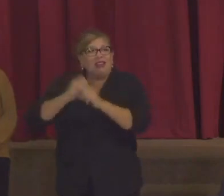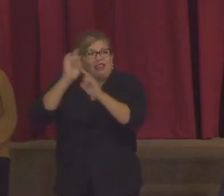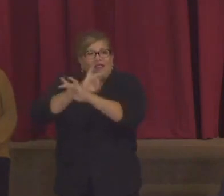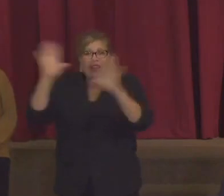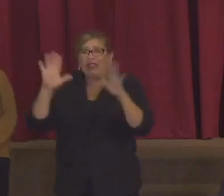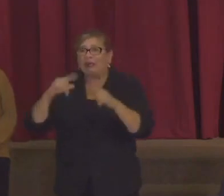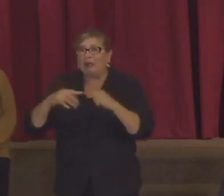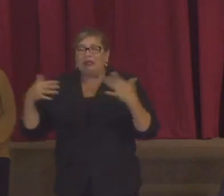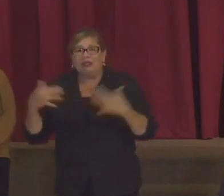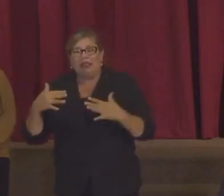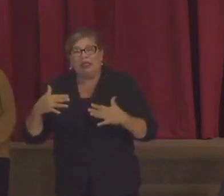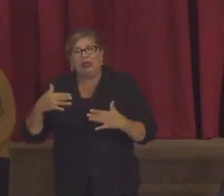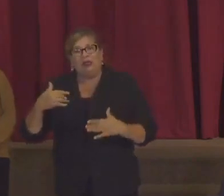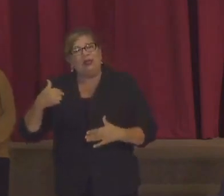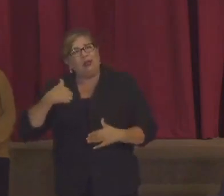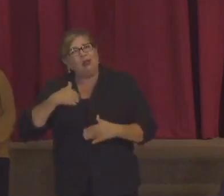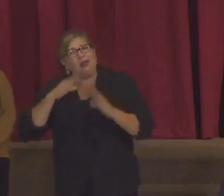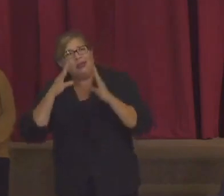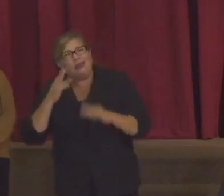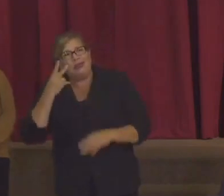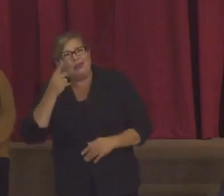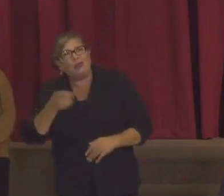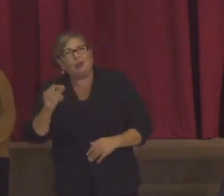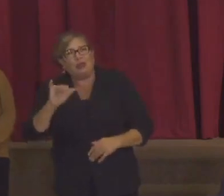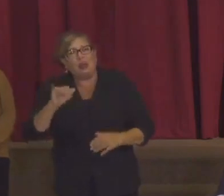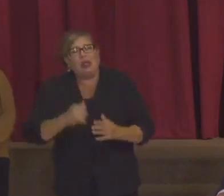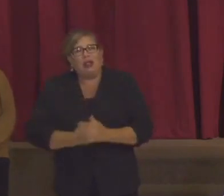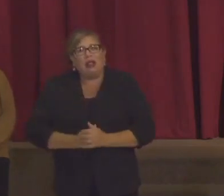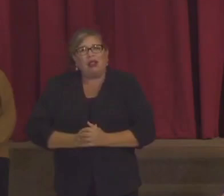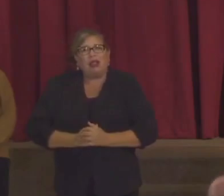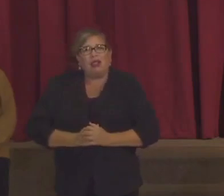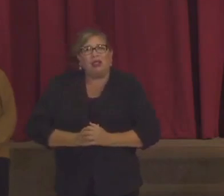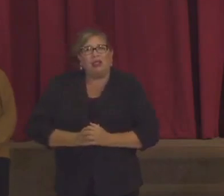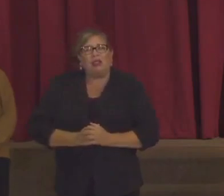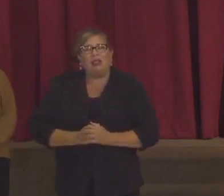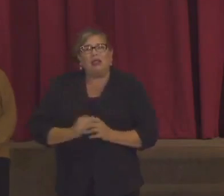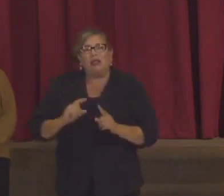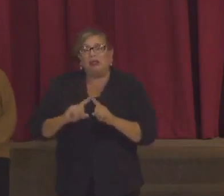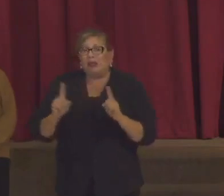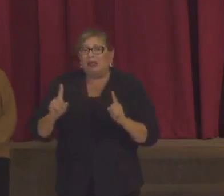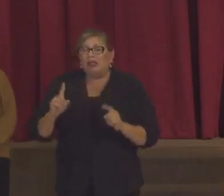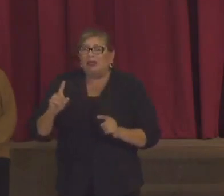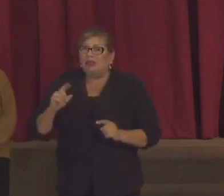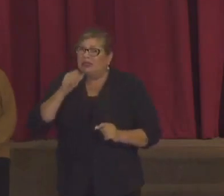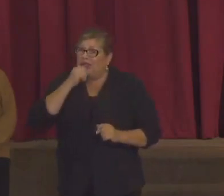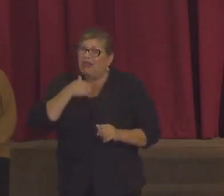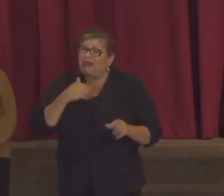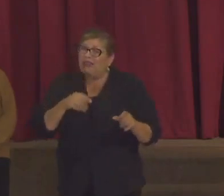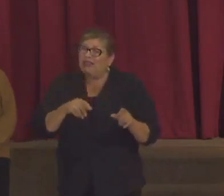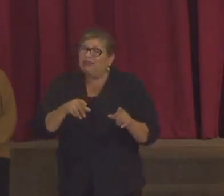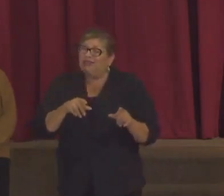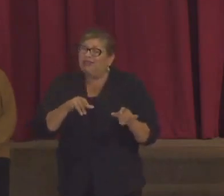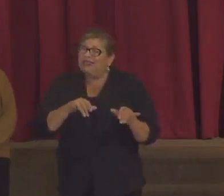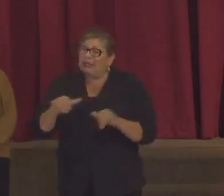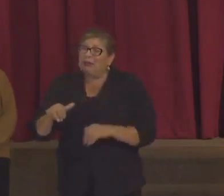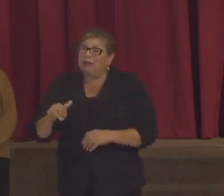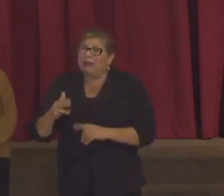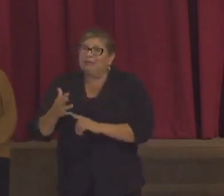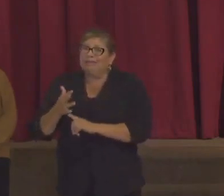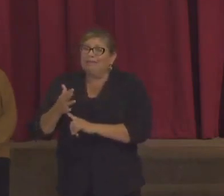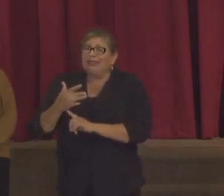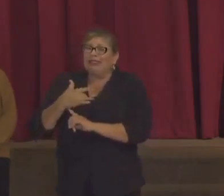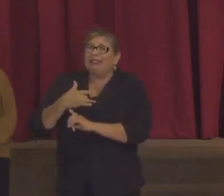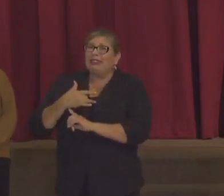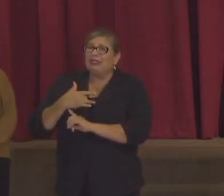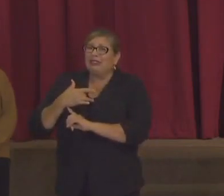we hear you as well. But we don't have the same sensitivities as it relates to those that